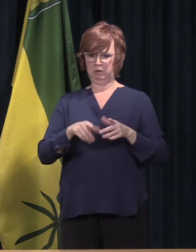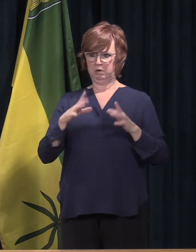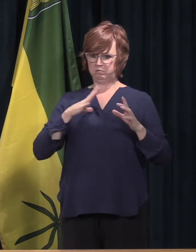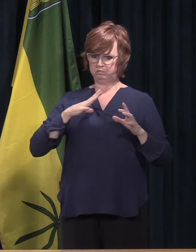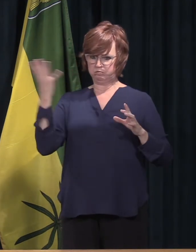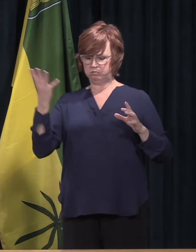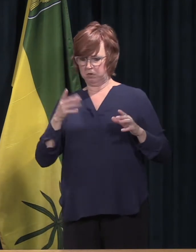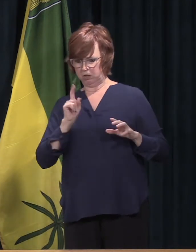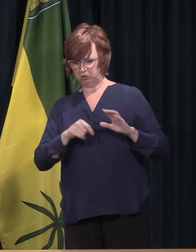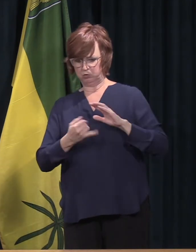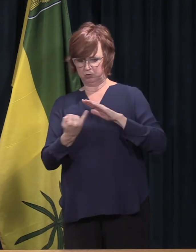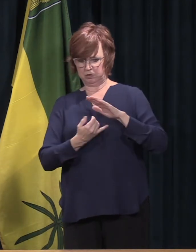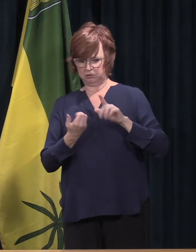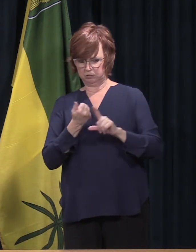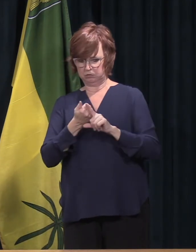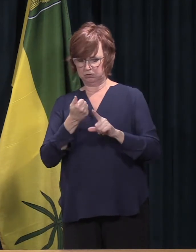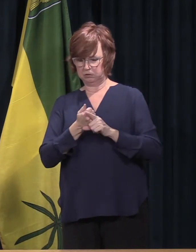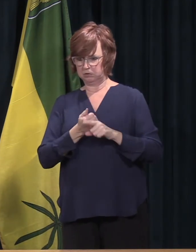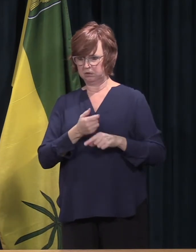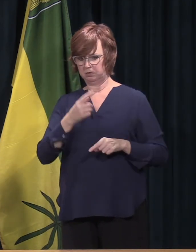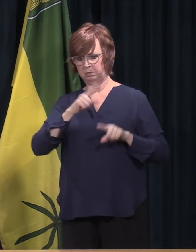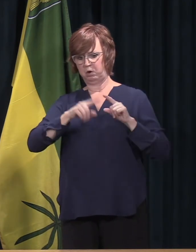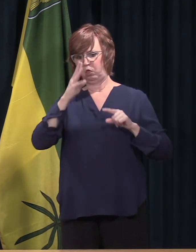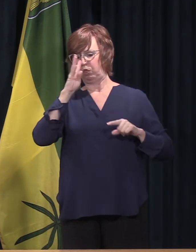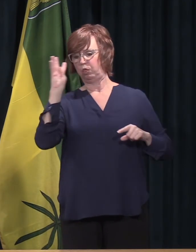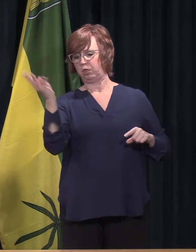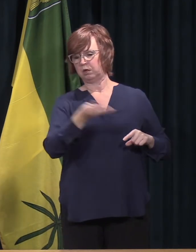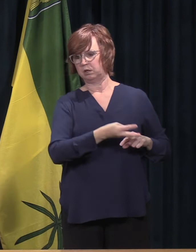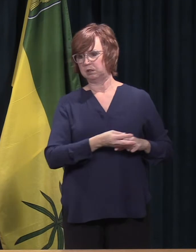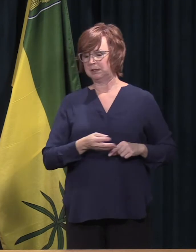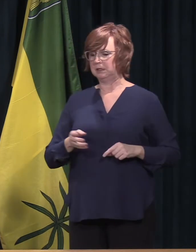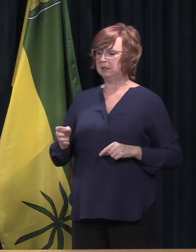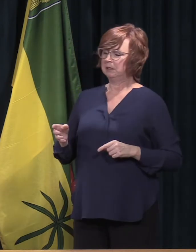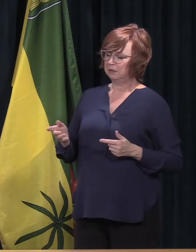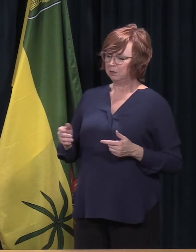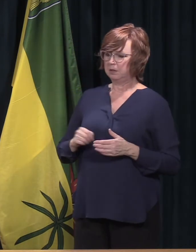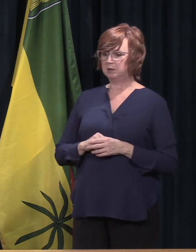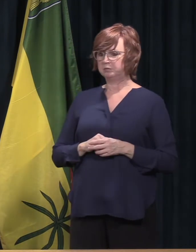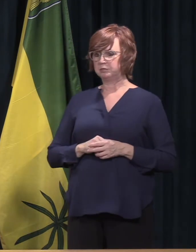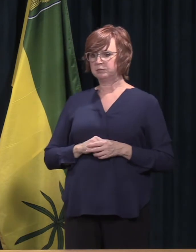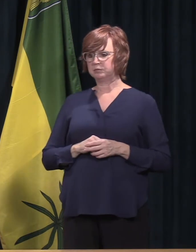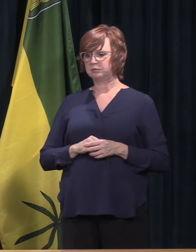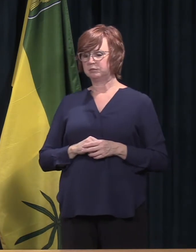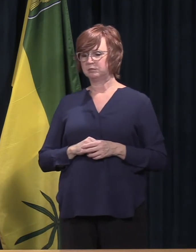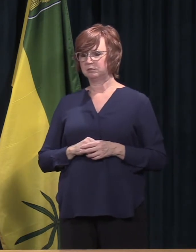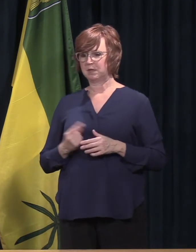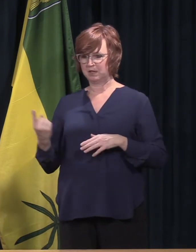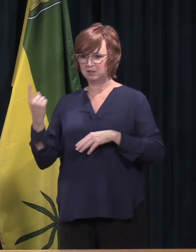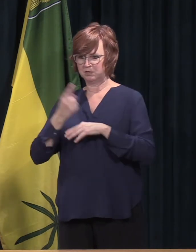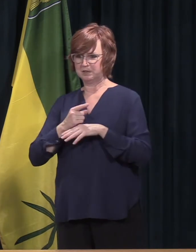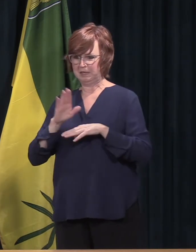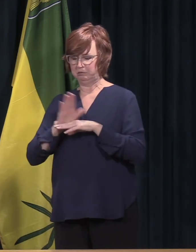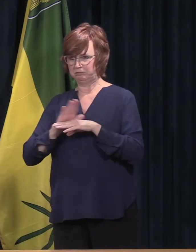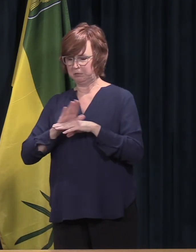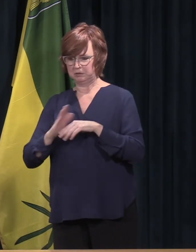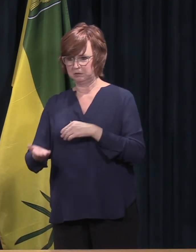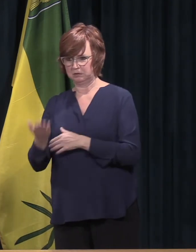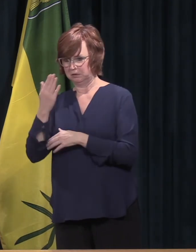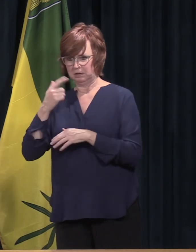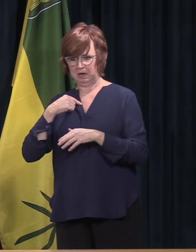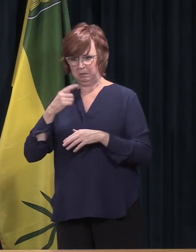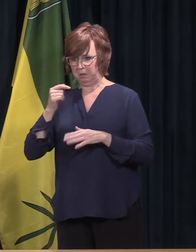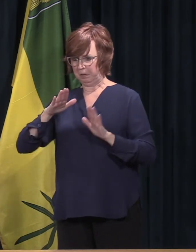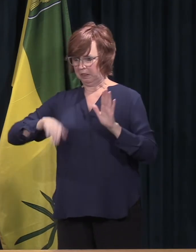be self-isolating but choose to disregard this? Well, first of all, we're trying to, and I actually, today was a busy day, and that's why I'm late, because I was